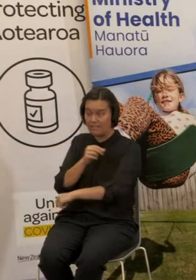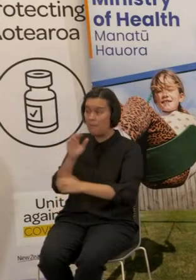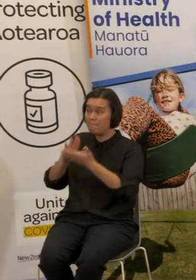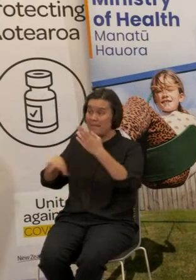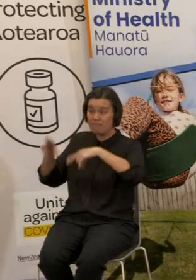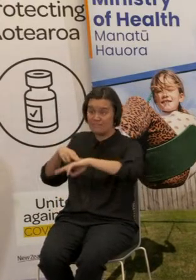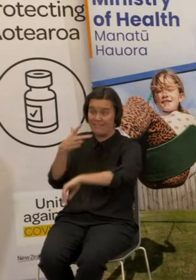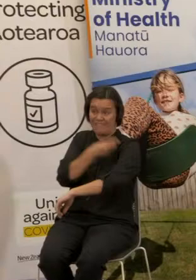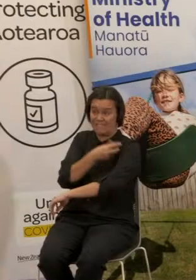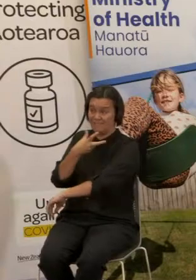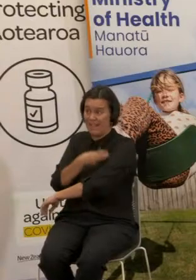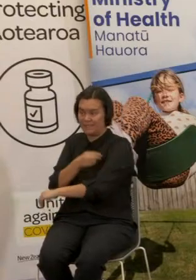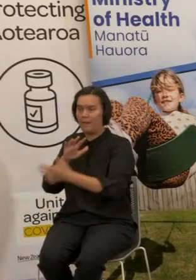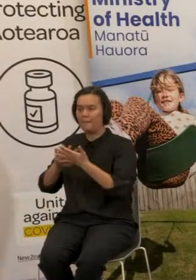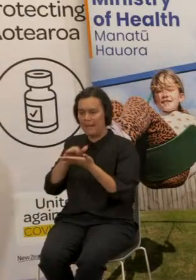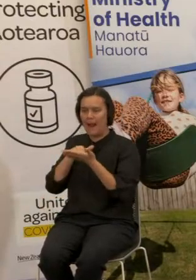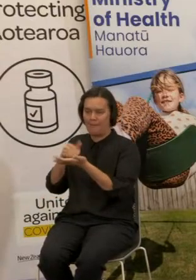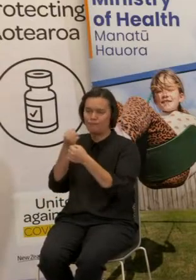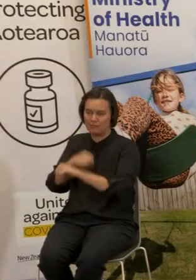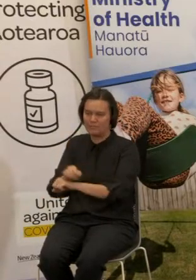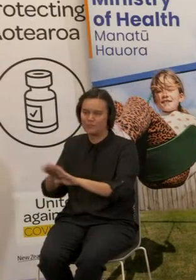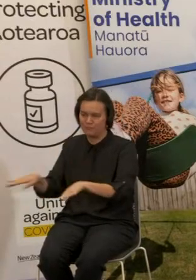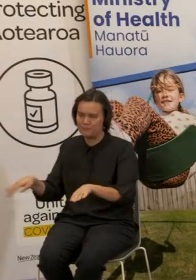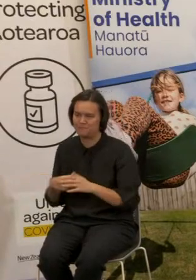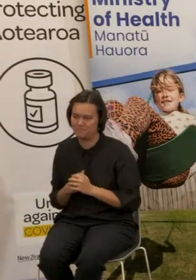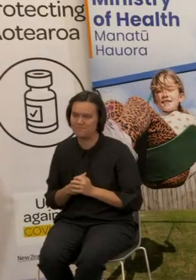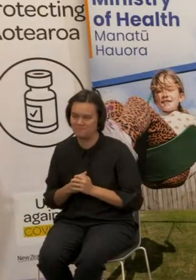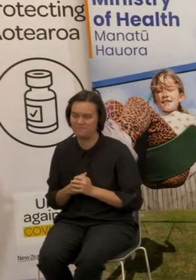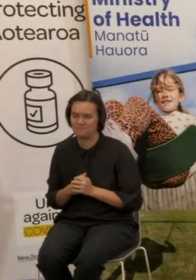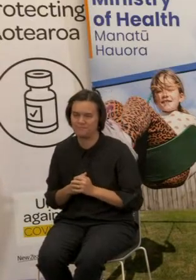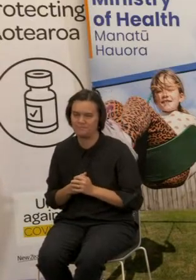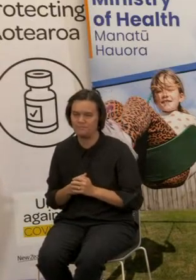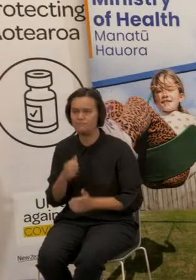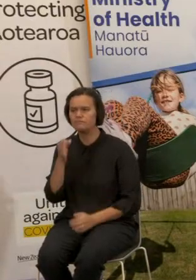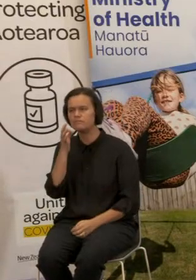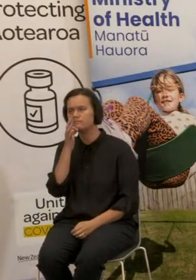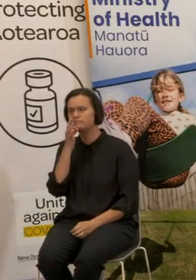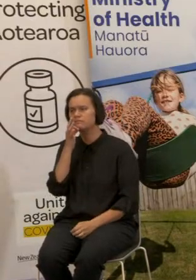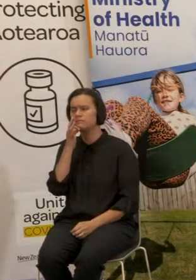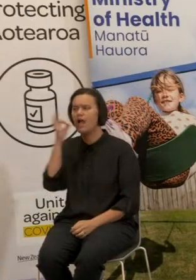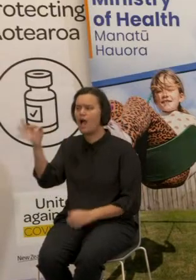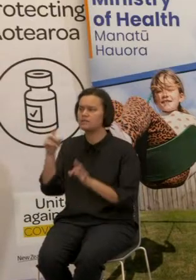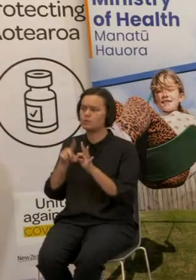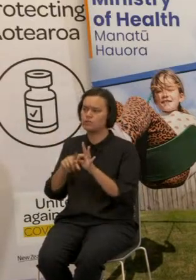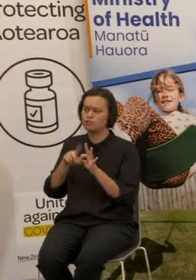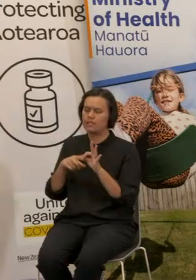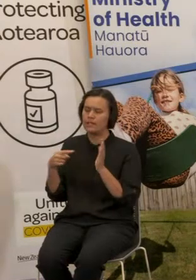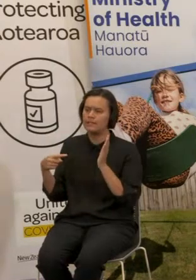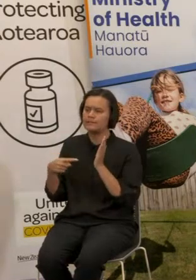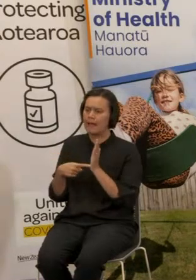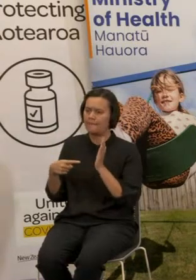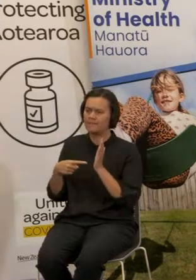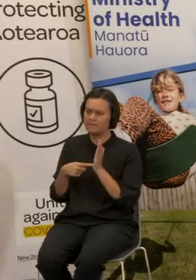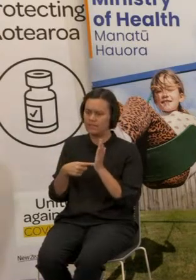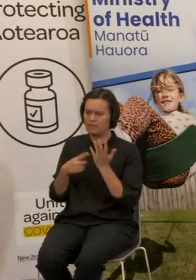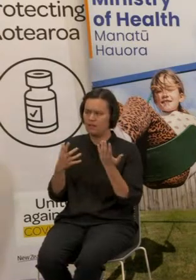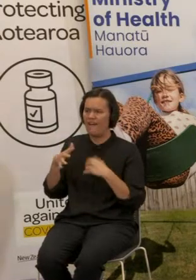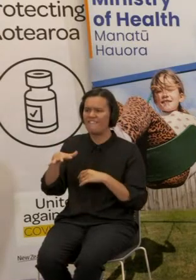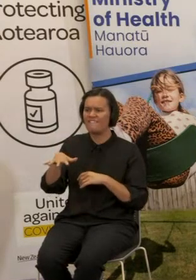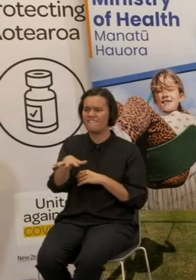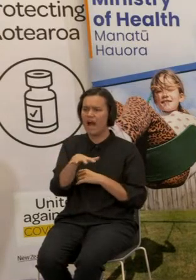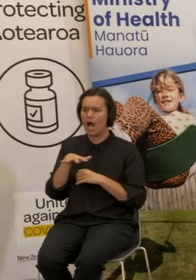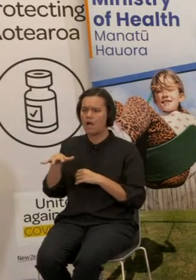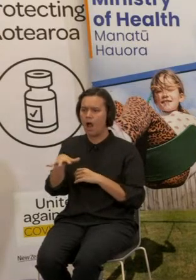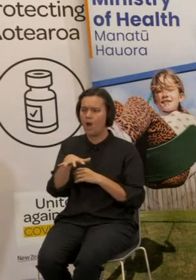whānau want to have answered before they're ready to take their journey. What are you seeing on the ground with whānau water, with their request for data? What are you